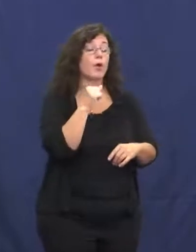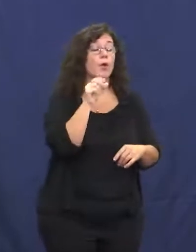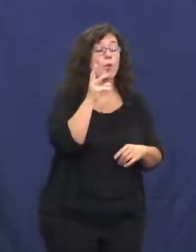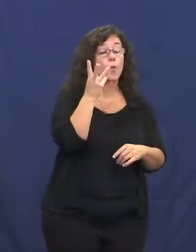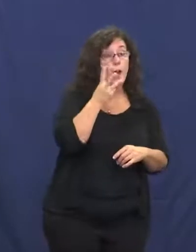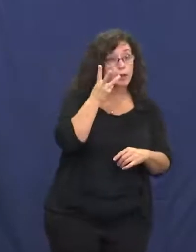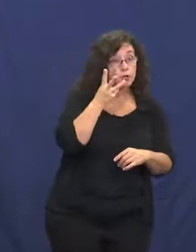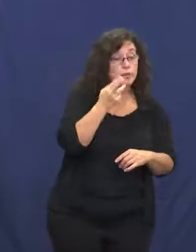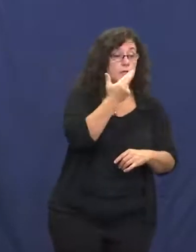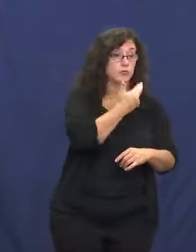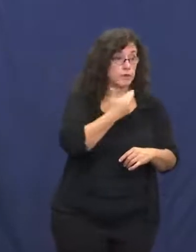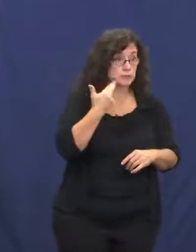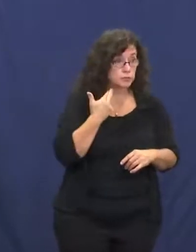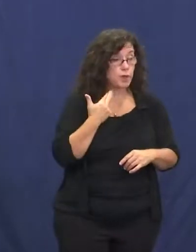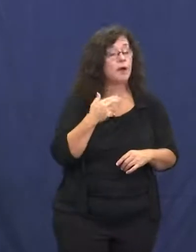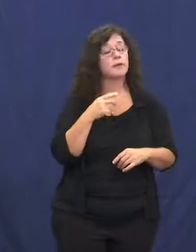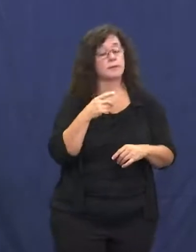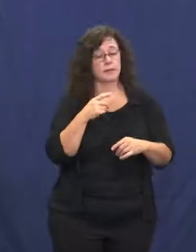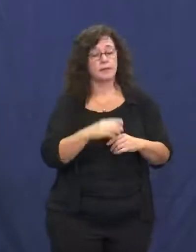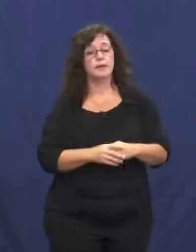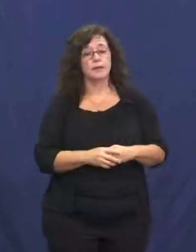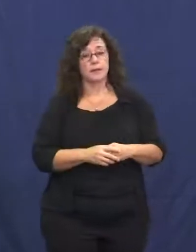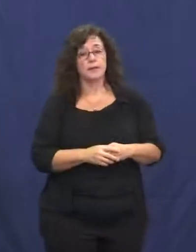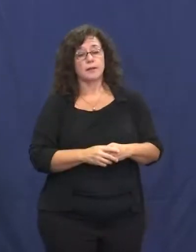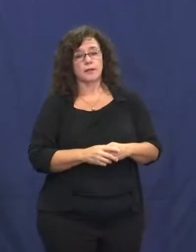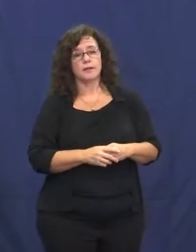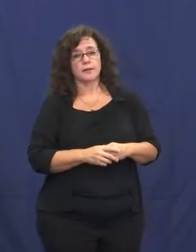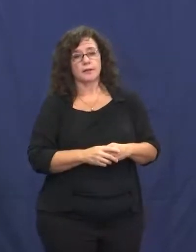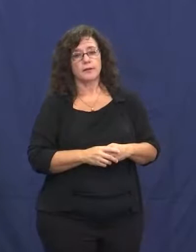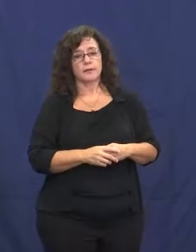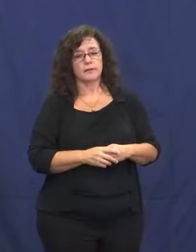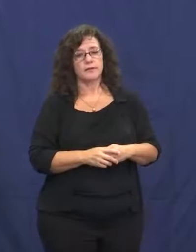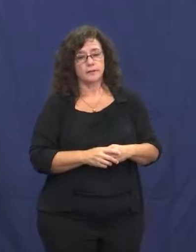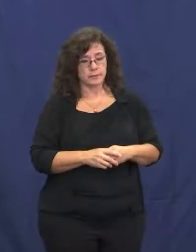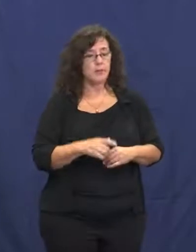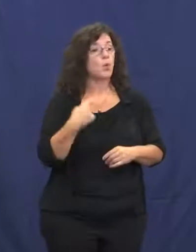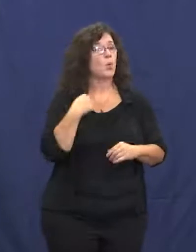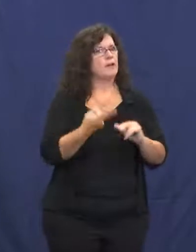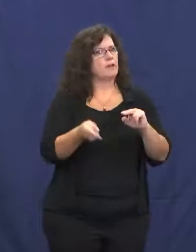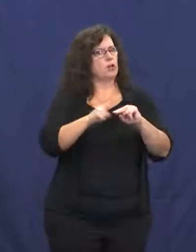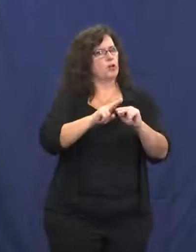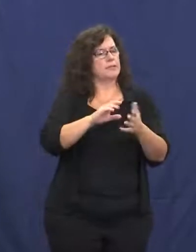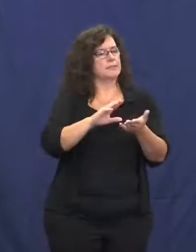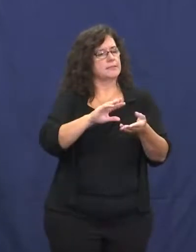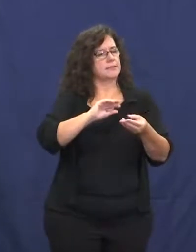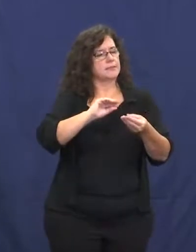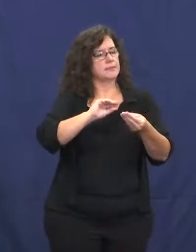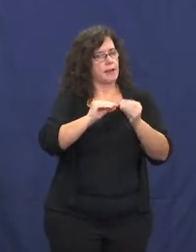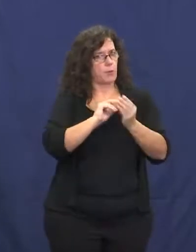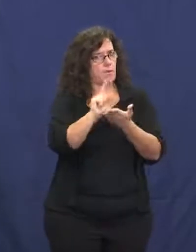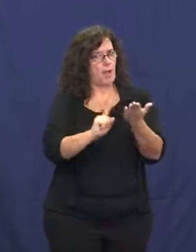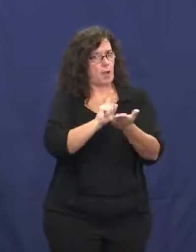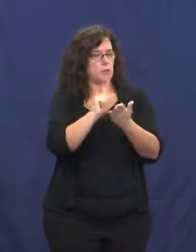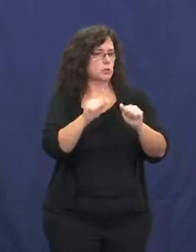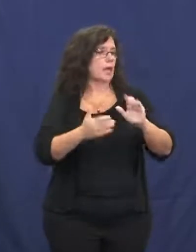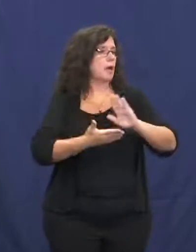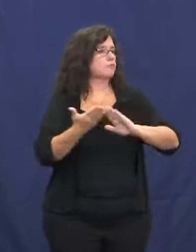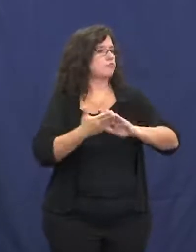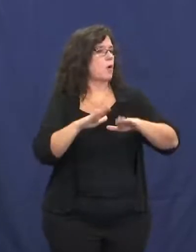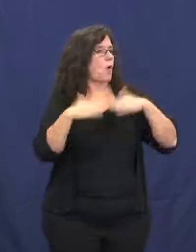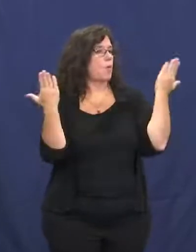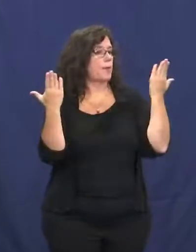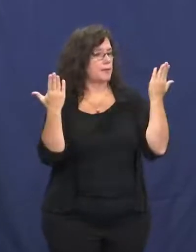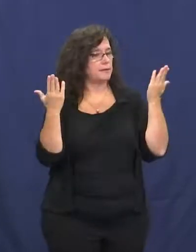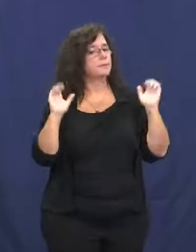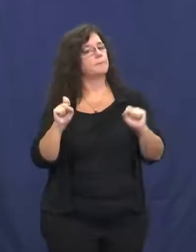been changed to 11 p.m. from 10. So we encourage you to take advantage of that if it makes sense for your business. And live music